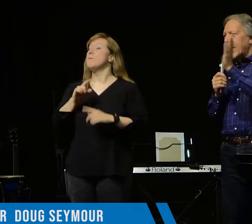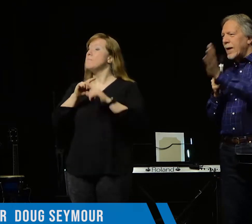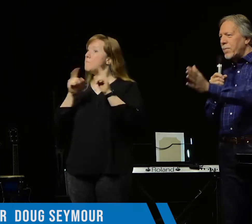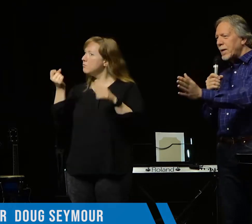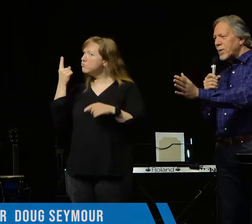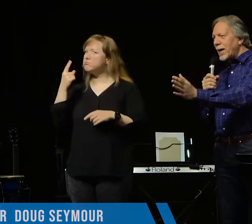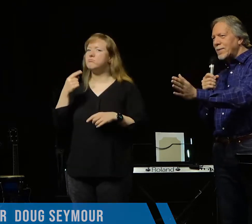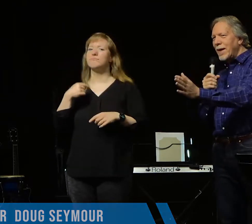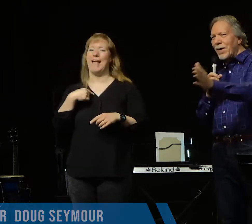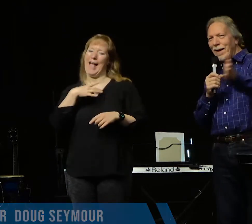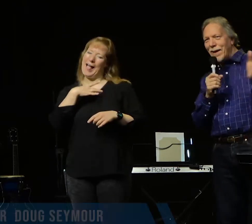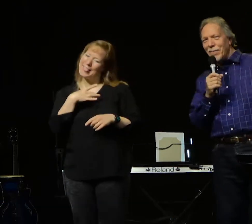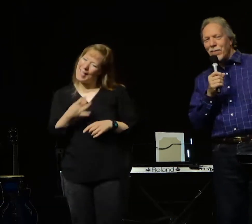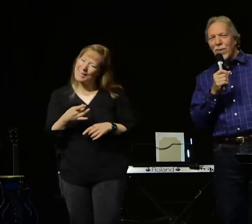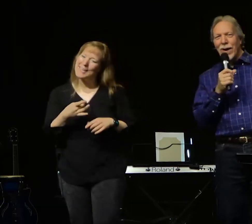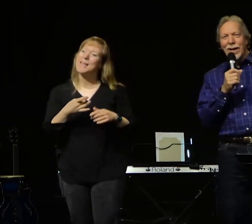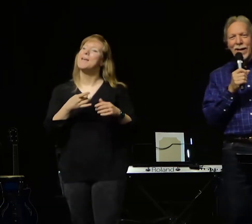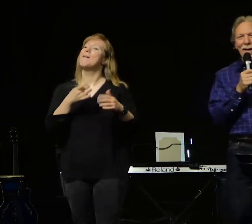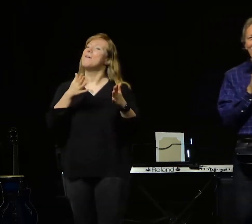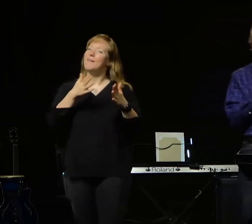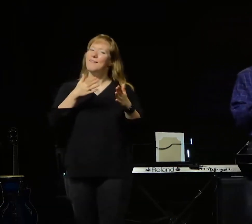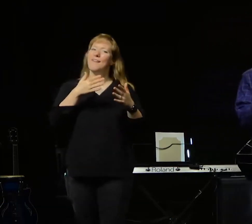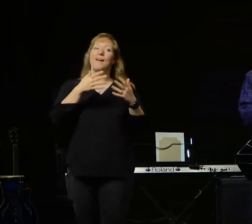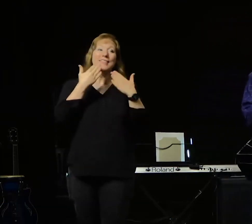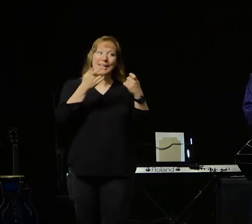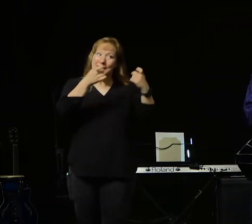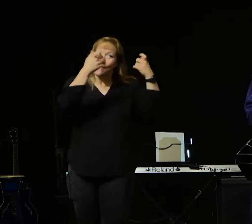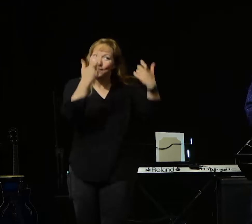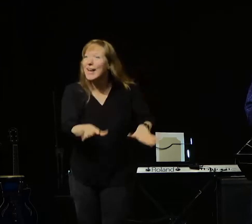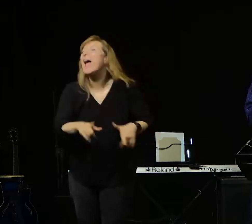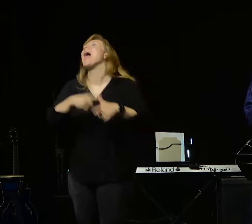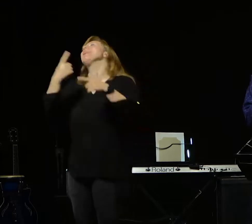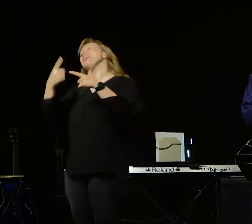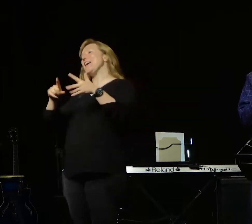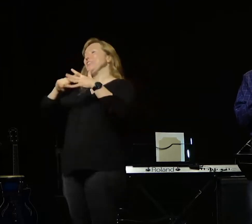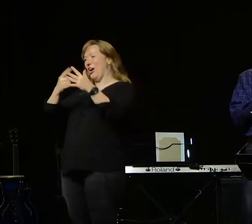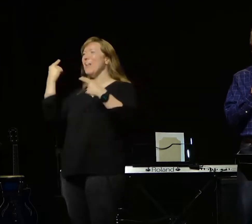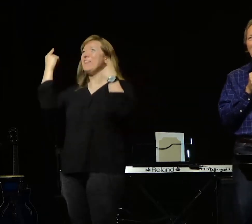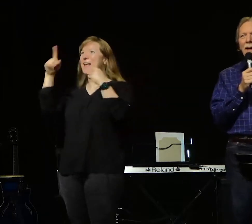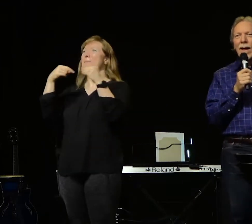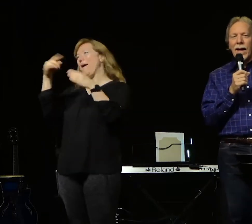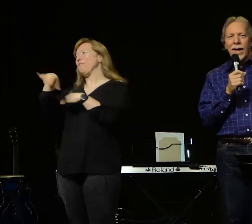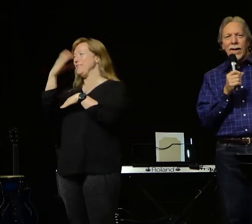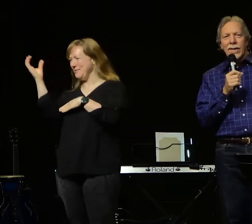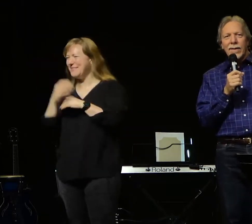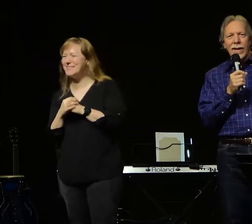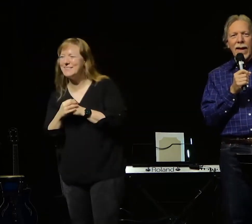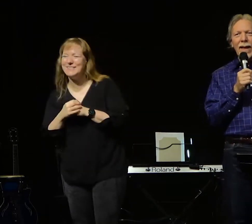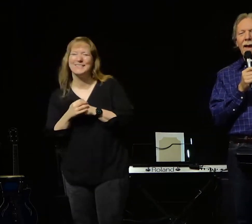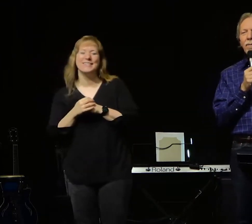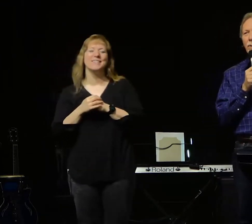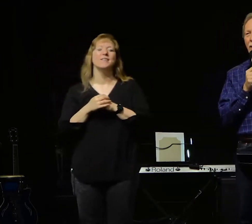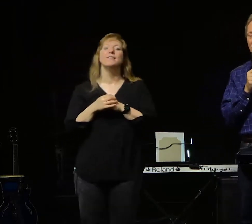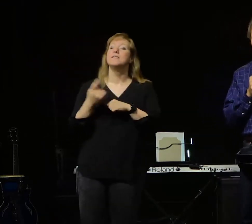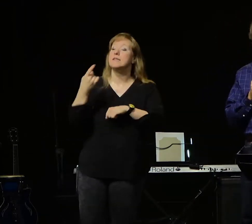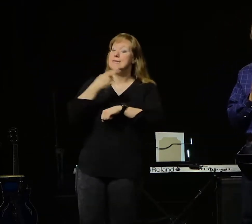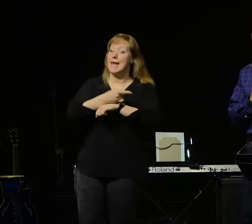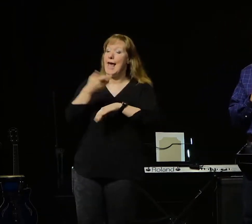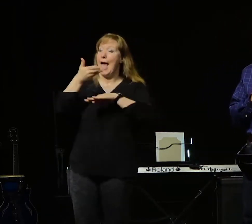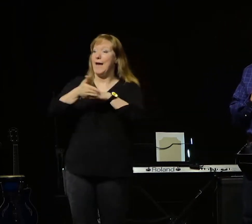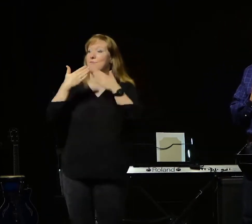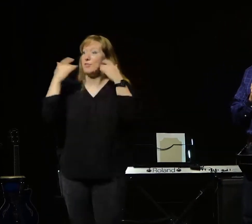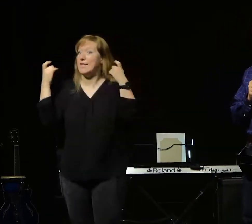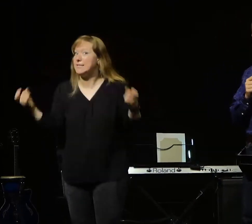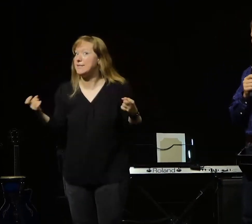I like to get past Thanksgiving before I get too focused on Christmas. So the day after Thanksgiving,